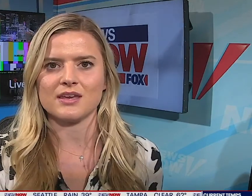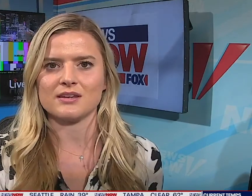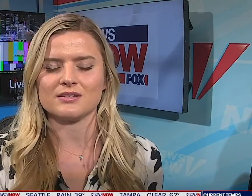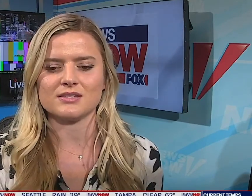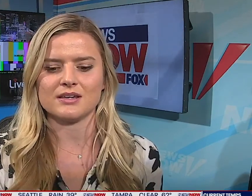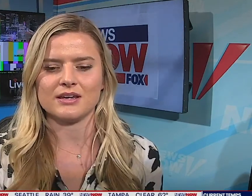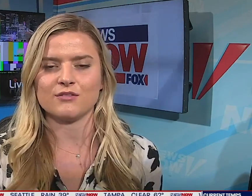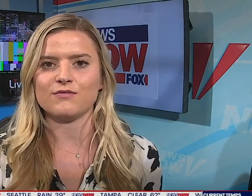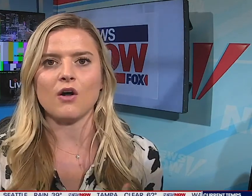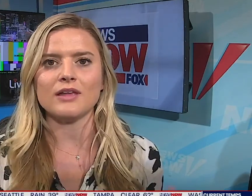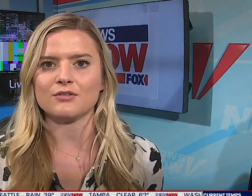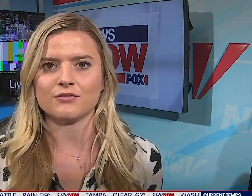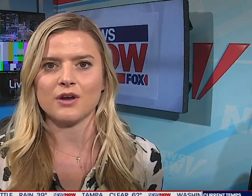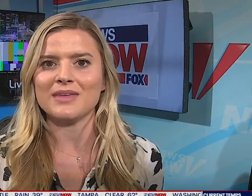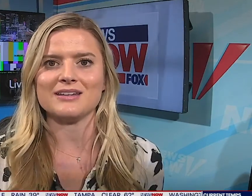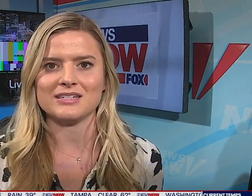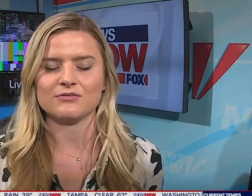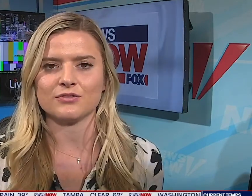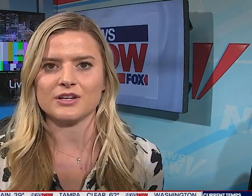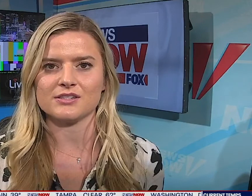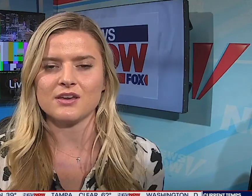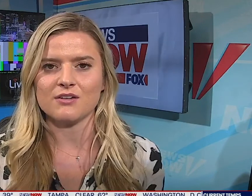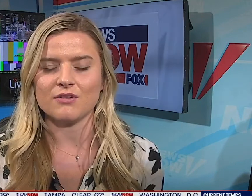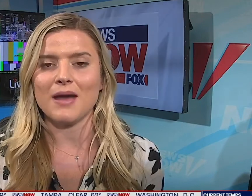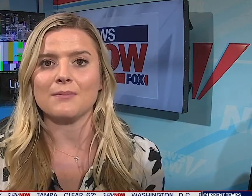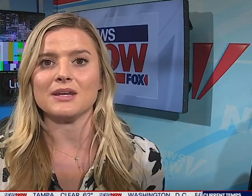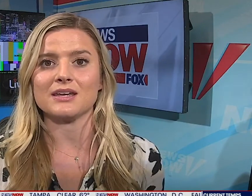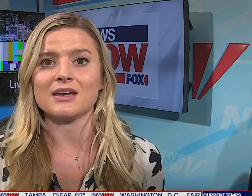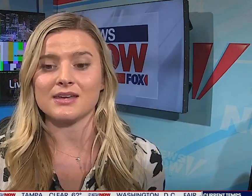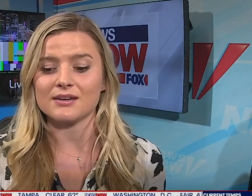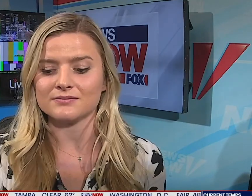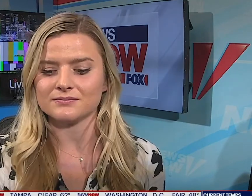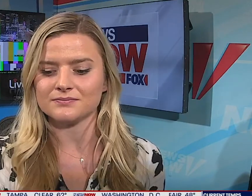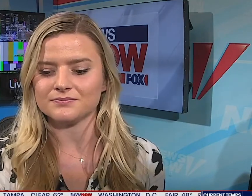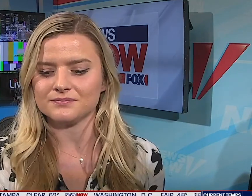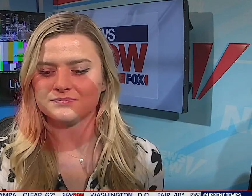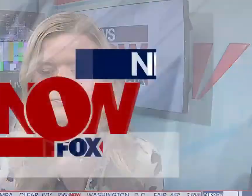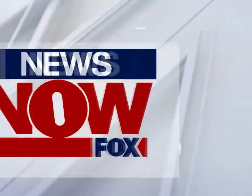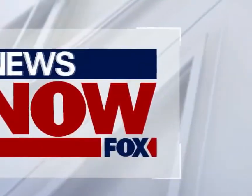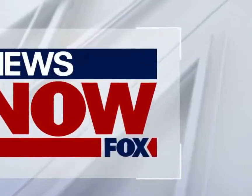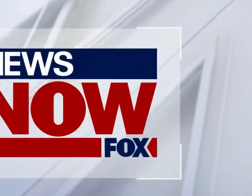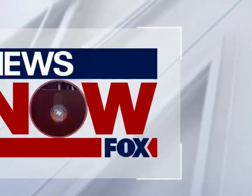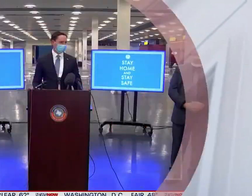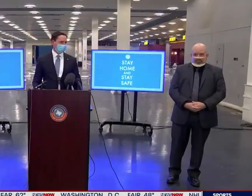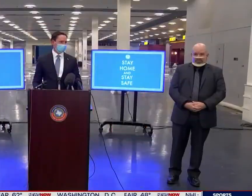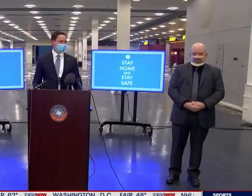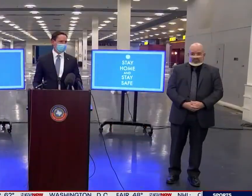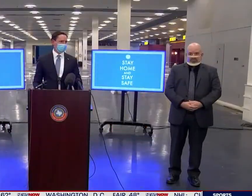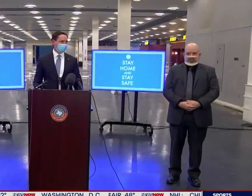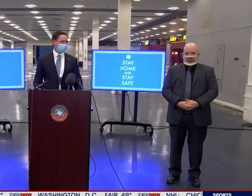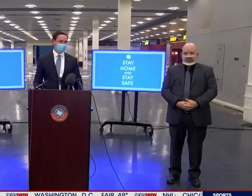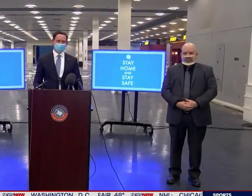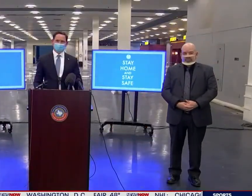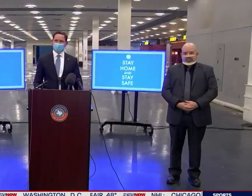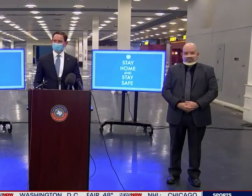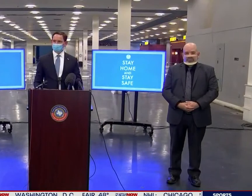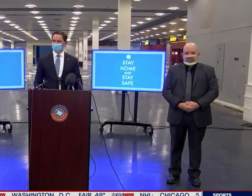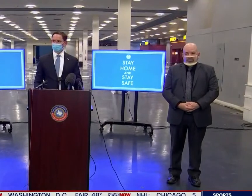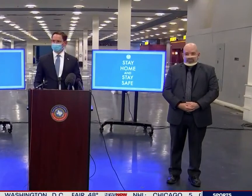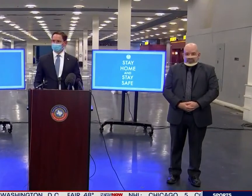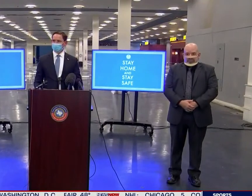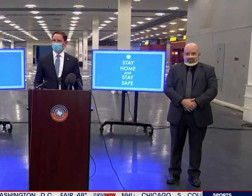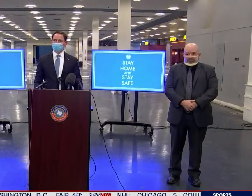storms and uh the fallout from that deep freeze from happening again. Uh greetings. I want to kind of